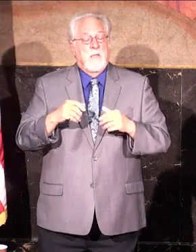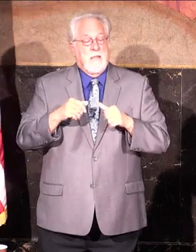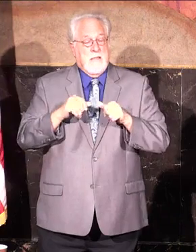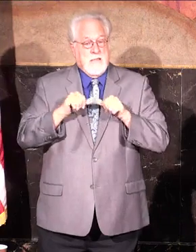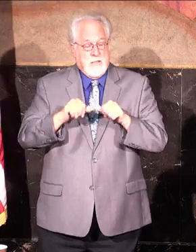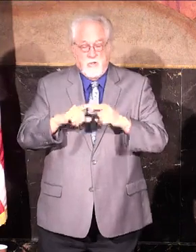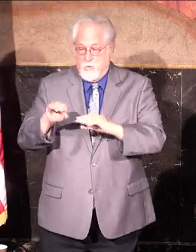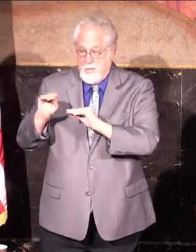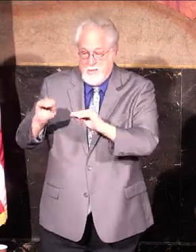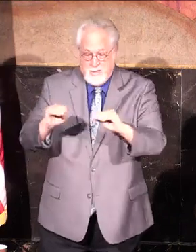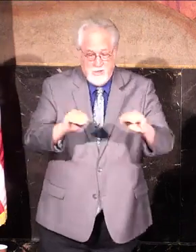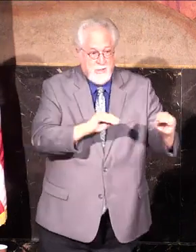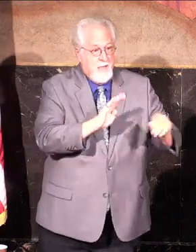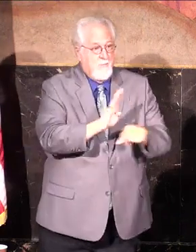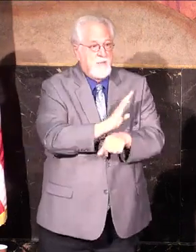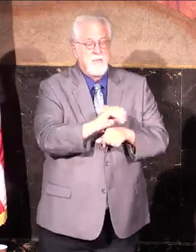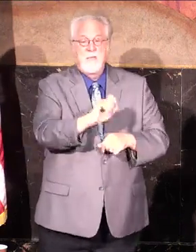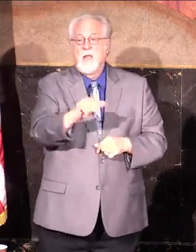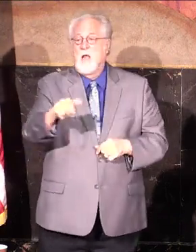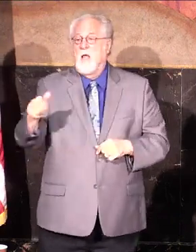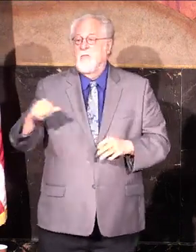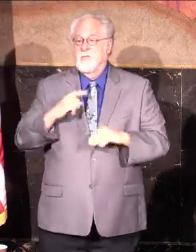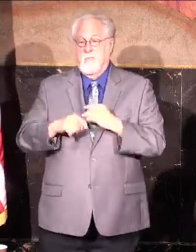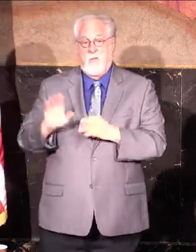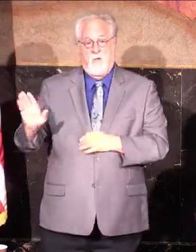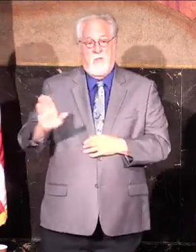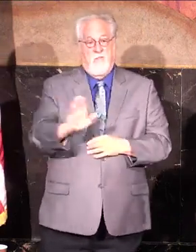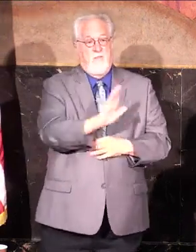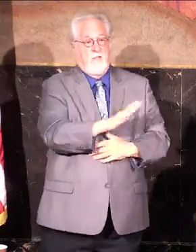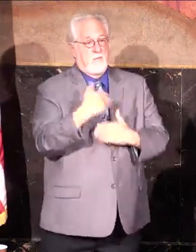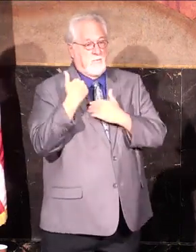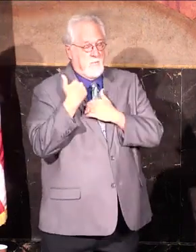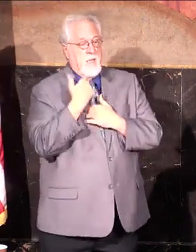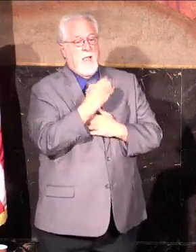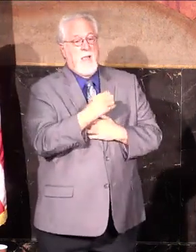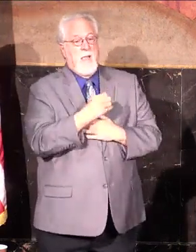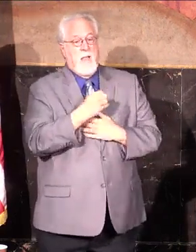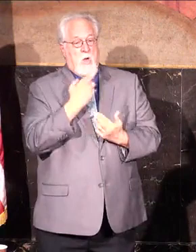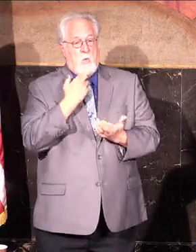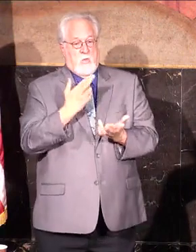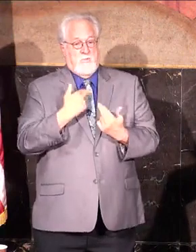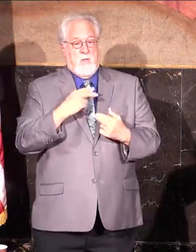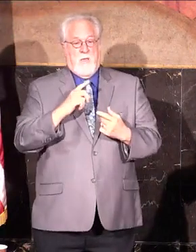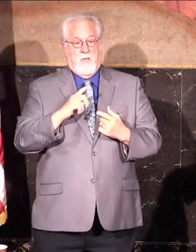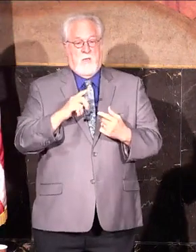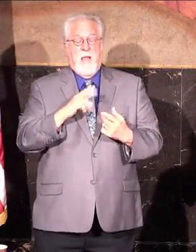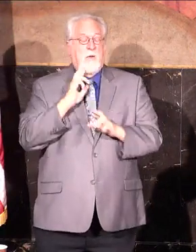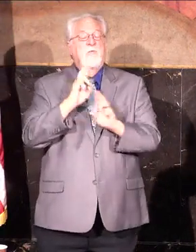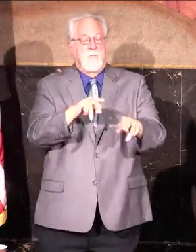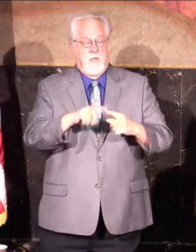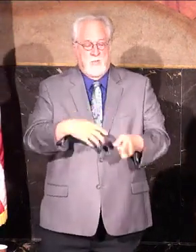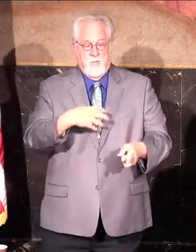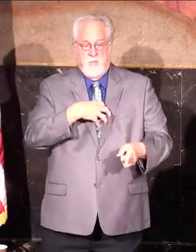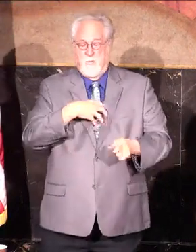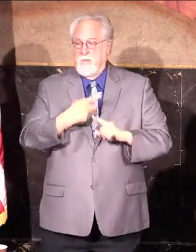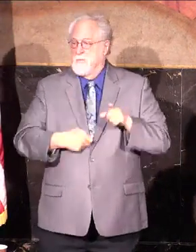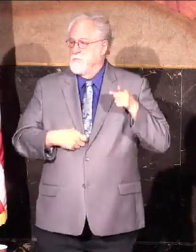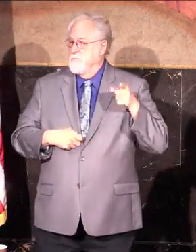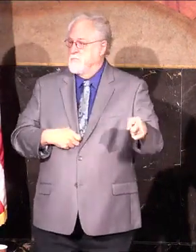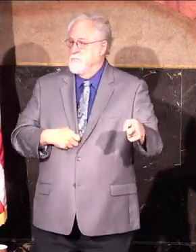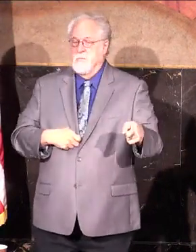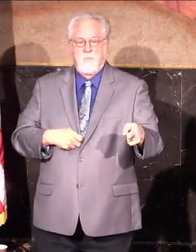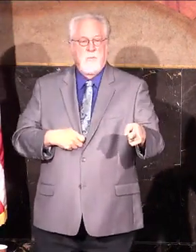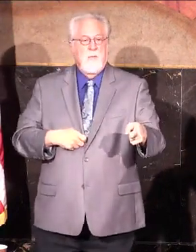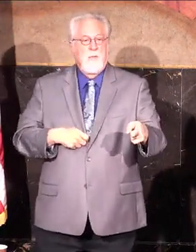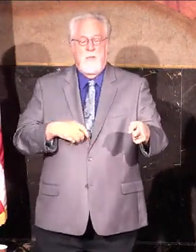educate businesses and others on their responsibilities and to respond to complaints from members of the public who are concerned about